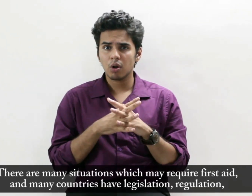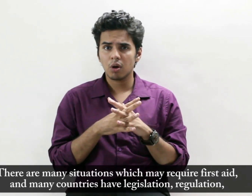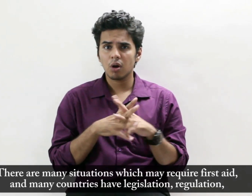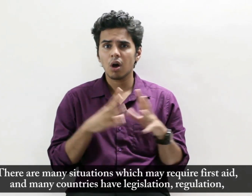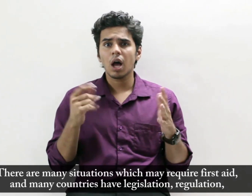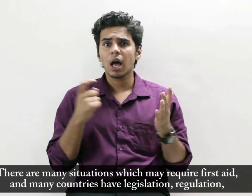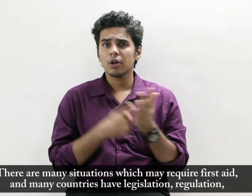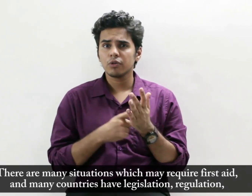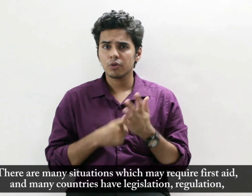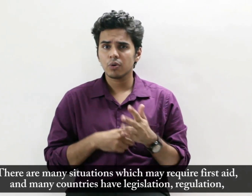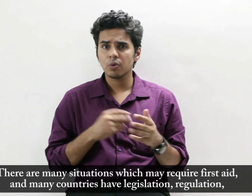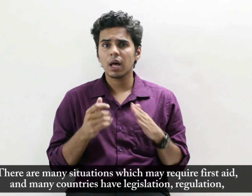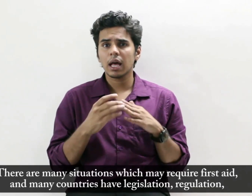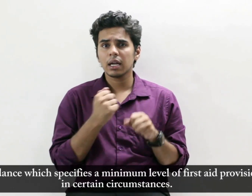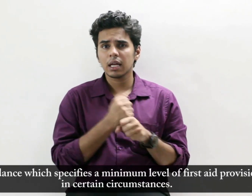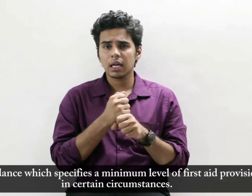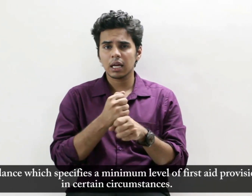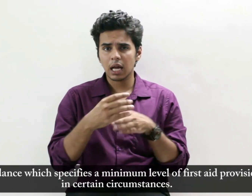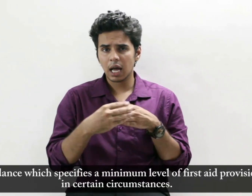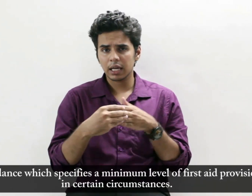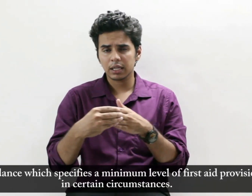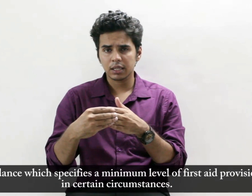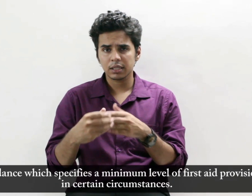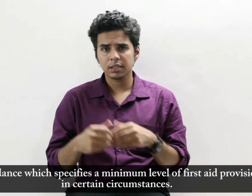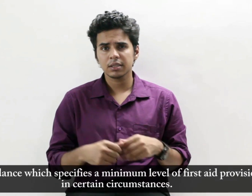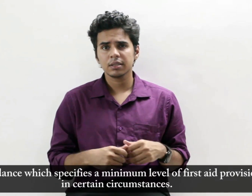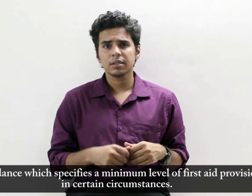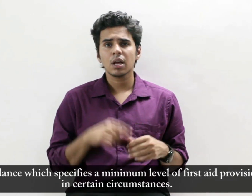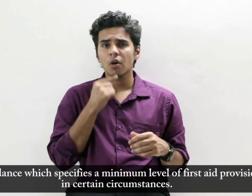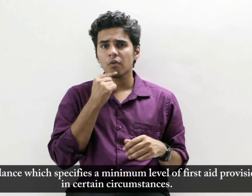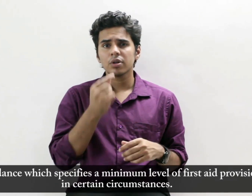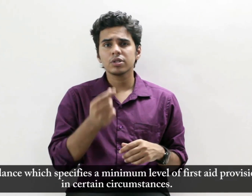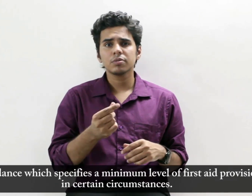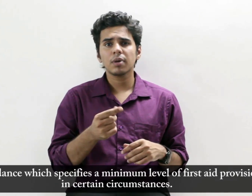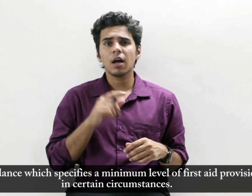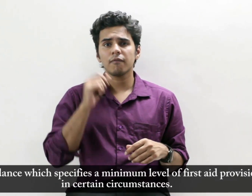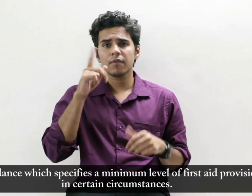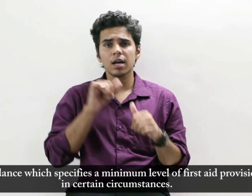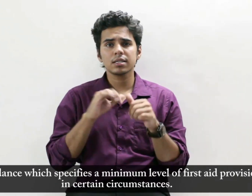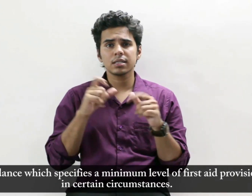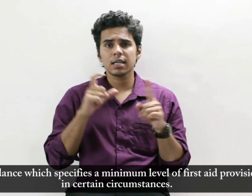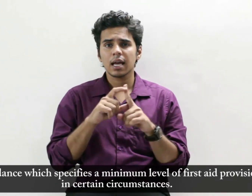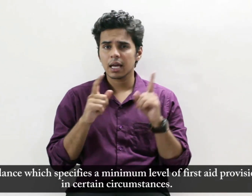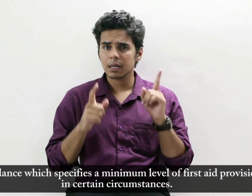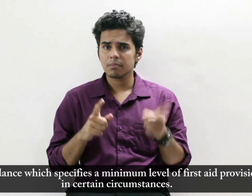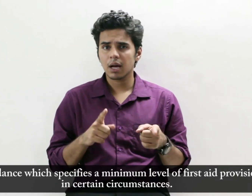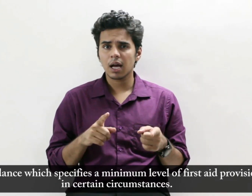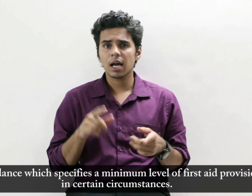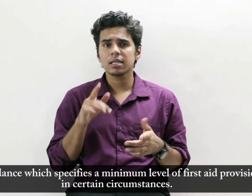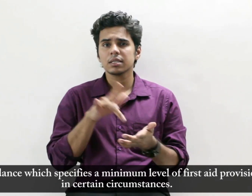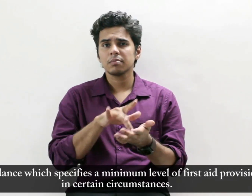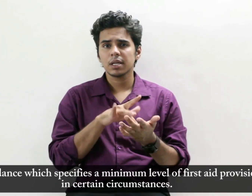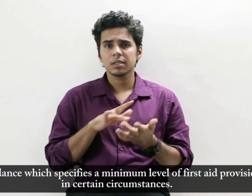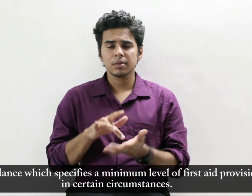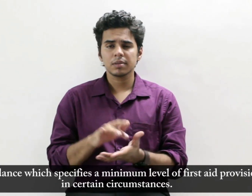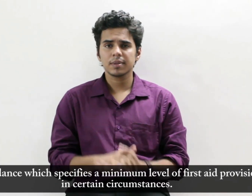regulation, or guidance which specifies a minimum level of first aid provision in certain circumstances.